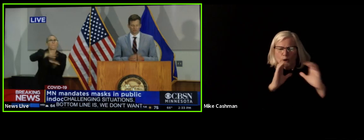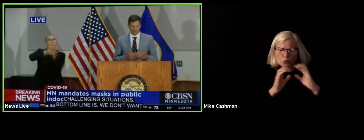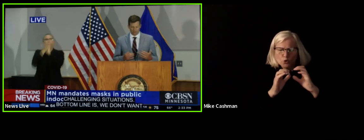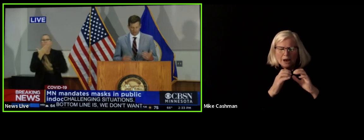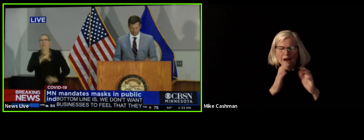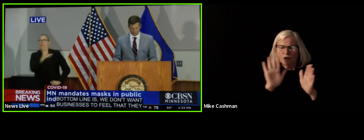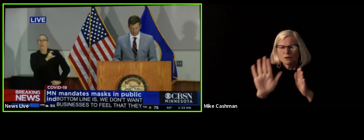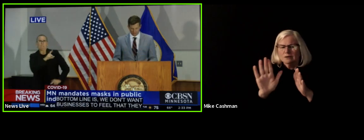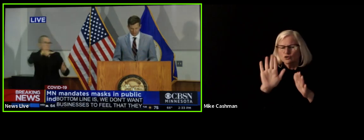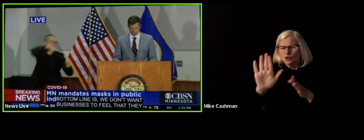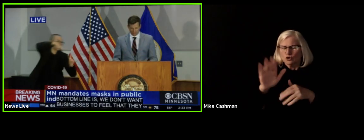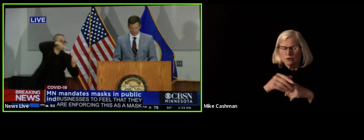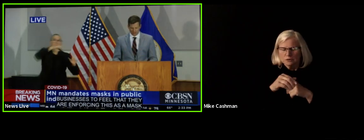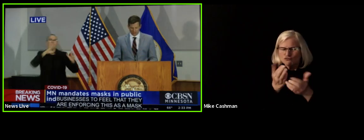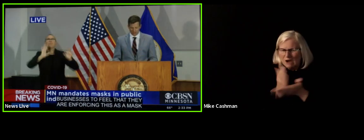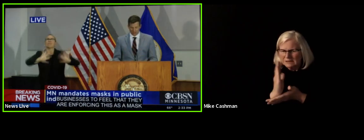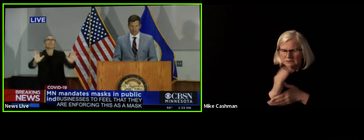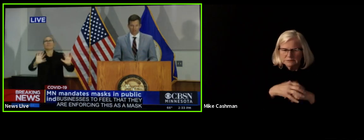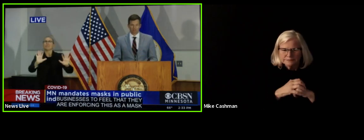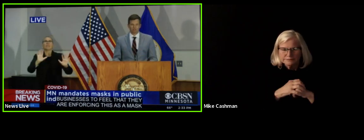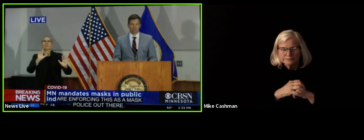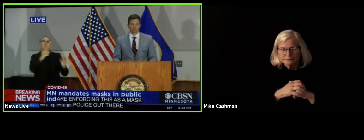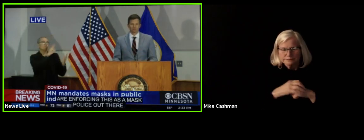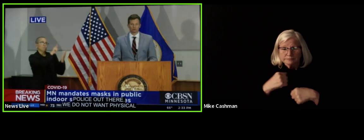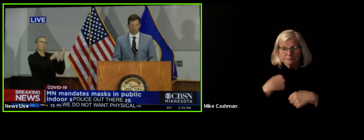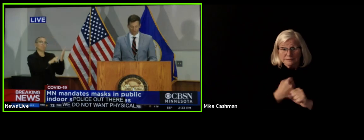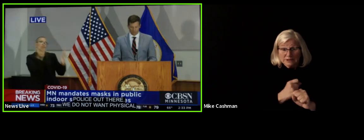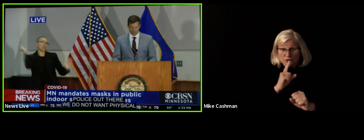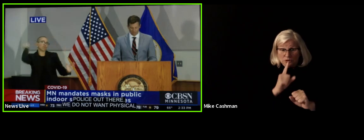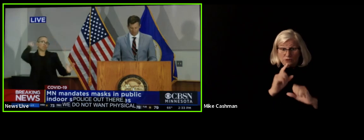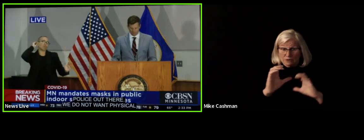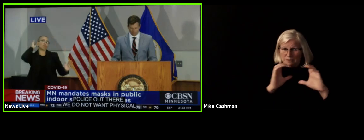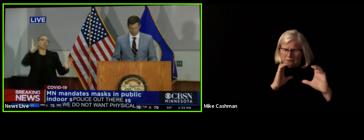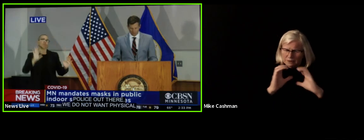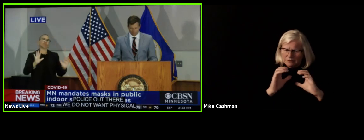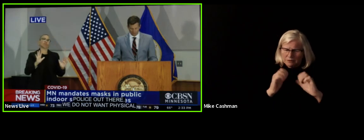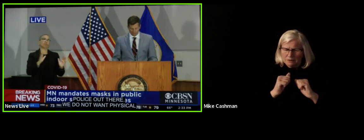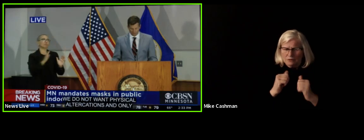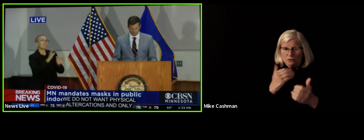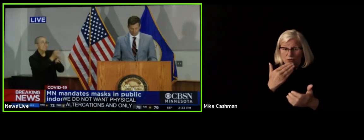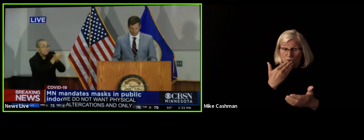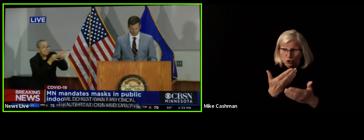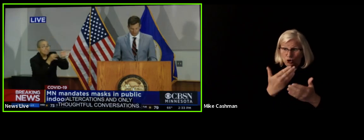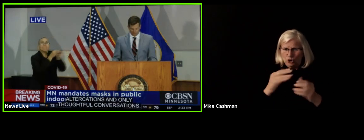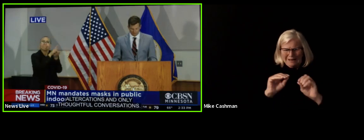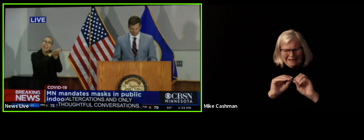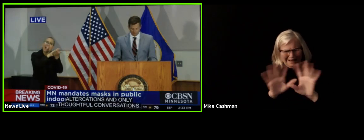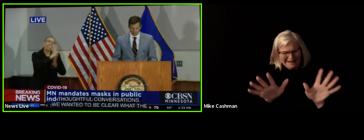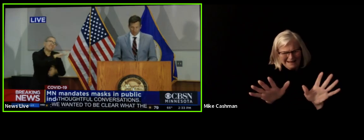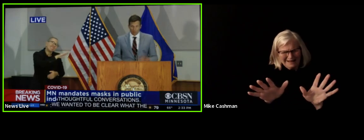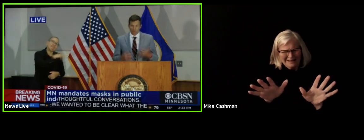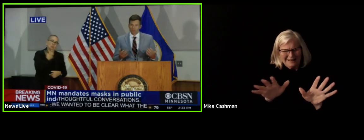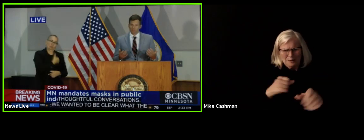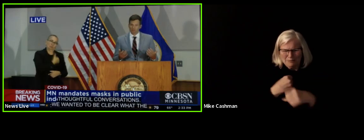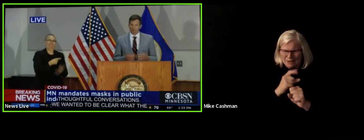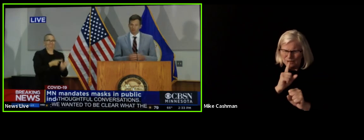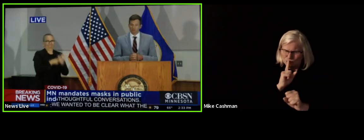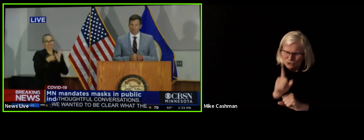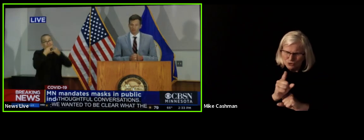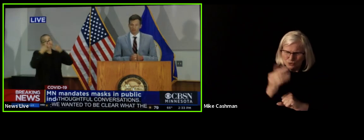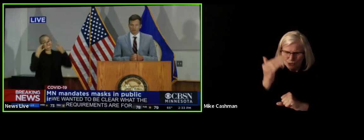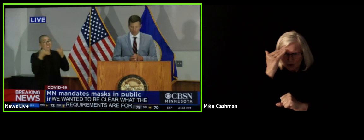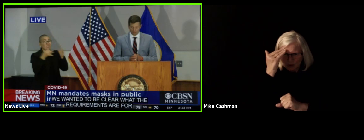want a thoughtful conversation and for it to be clear what the requirements are and for Minnesotans to do the right thing. One of the things the governor